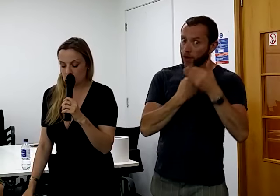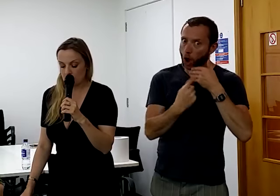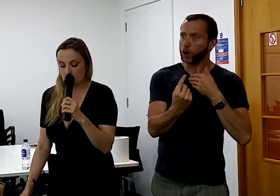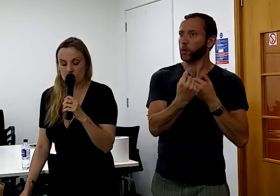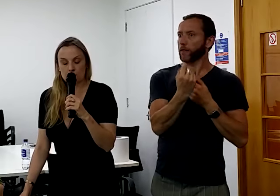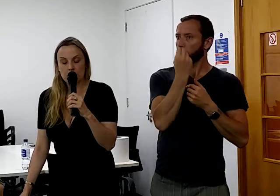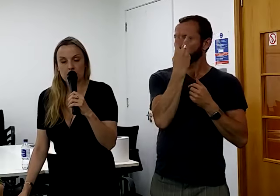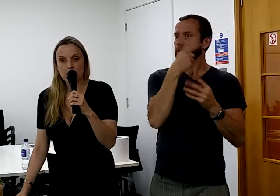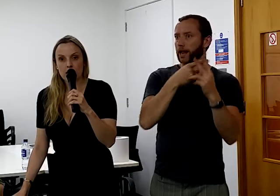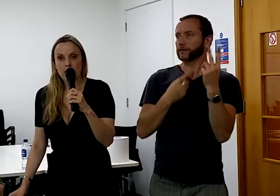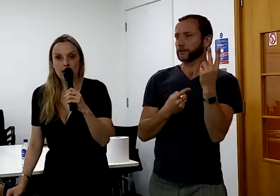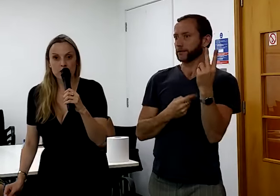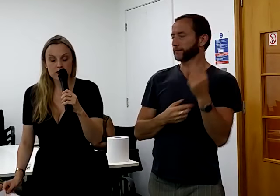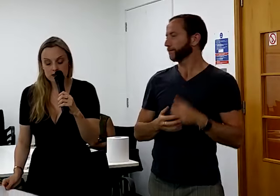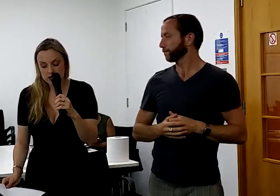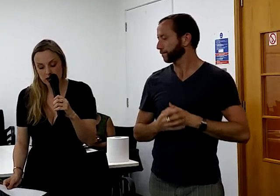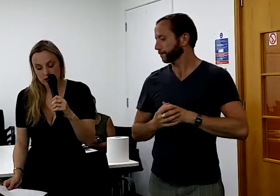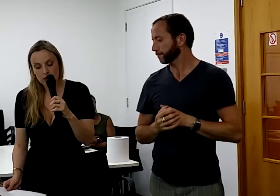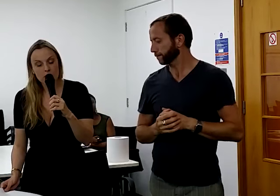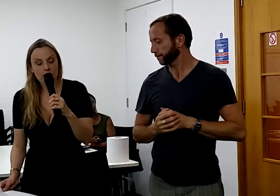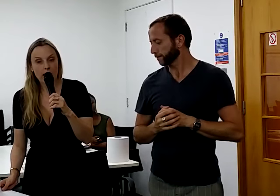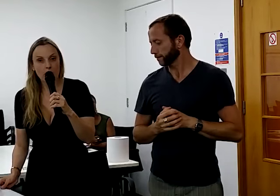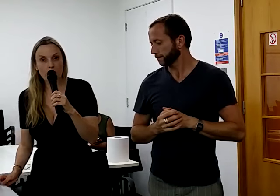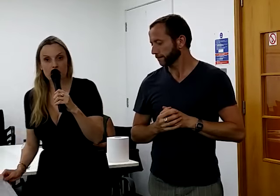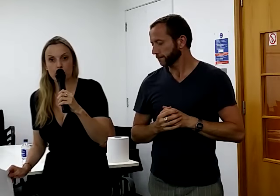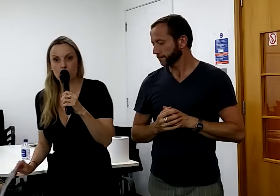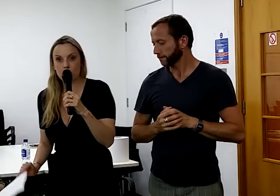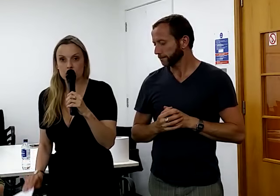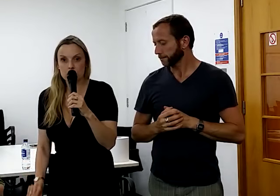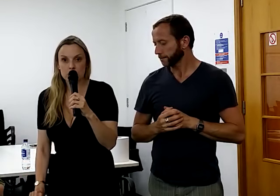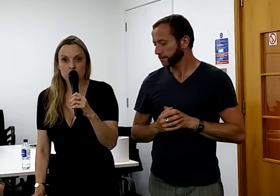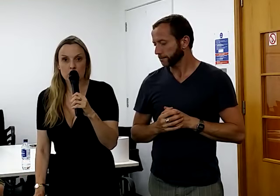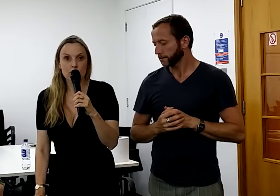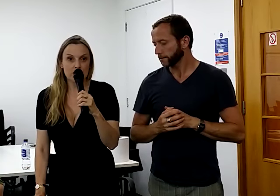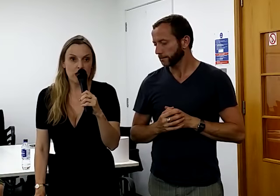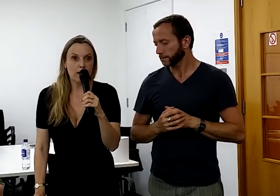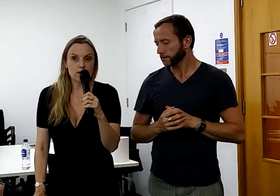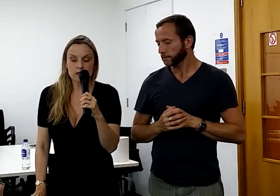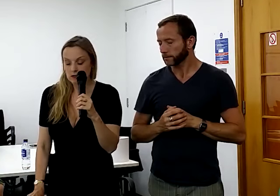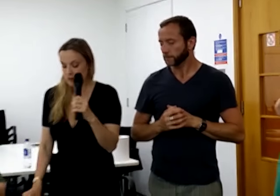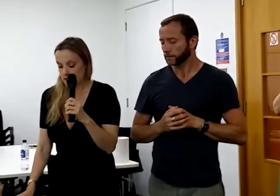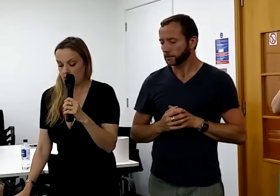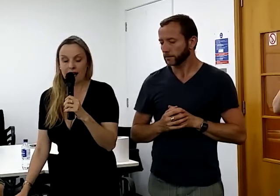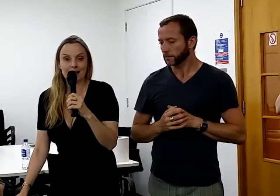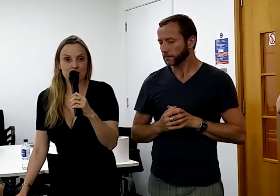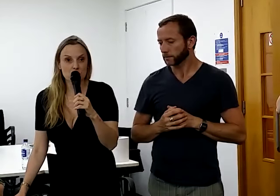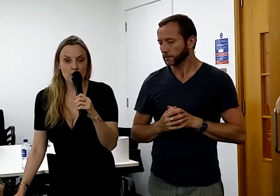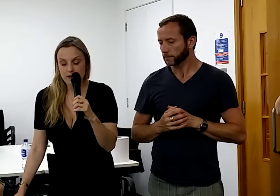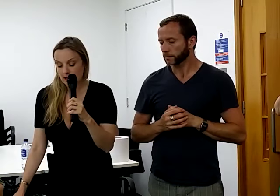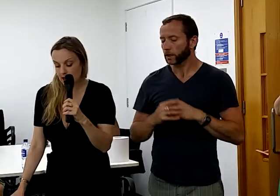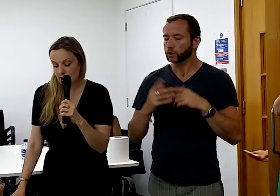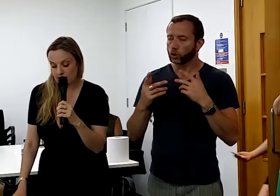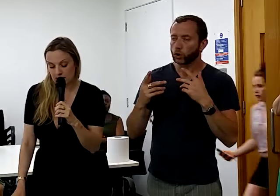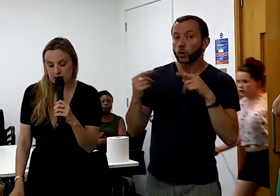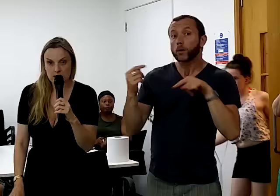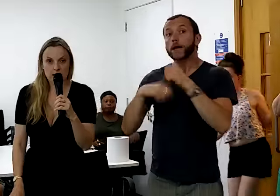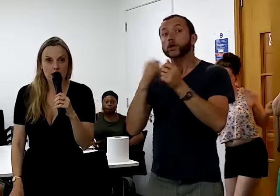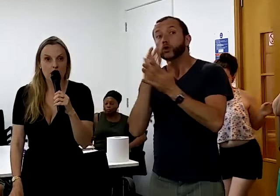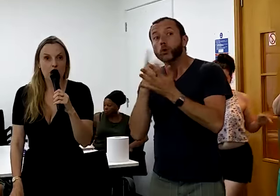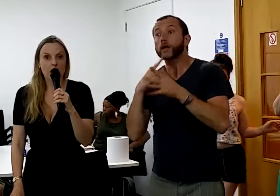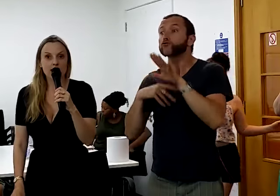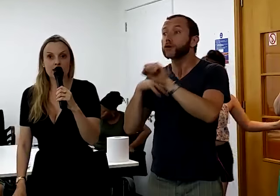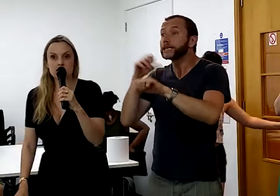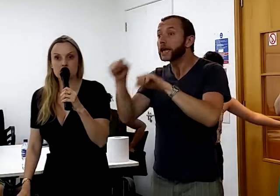it. In order to help people reach out and get Jeremy